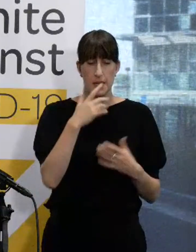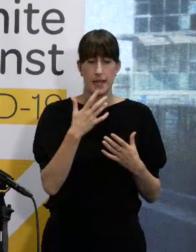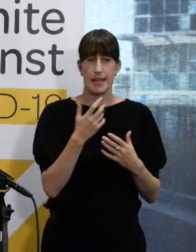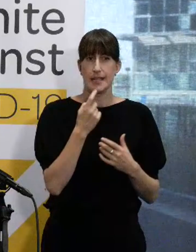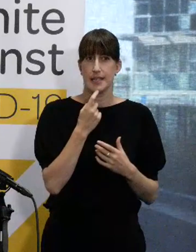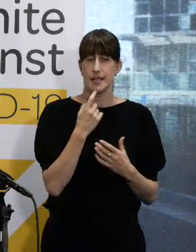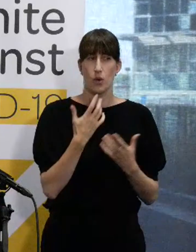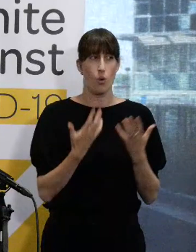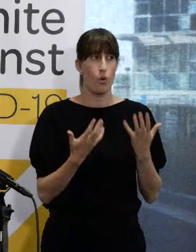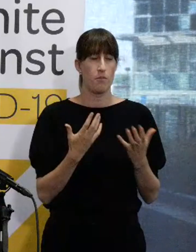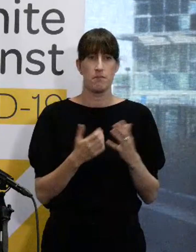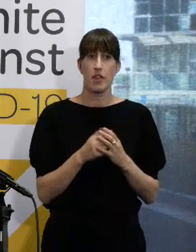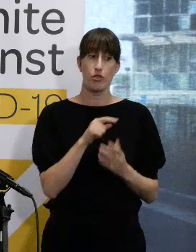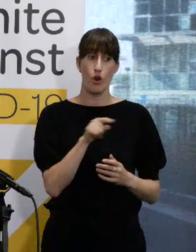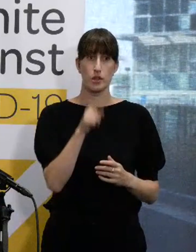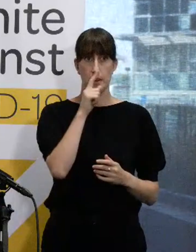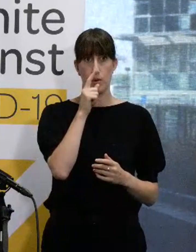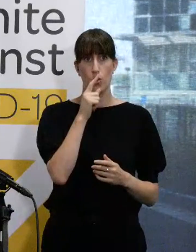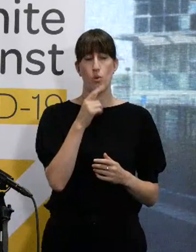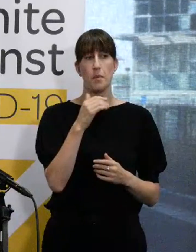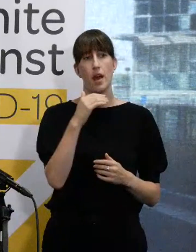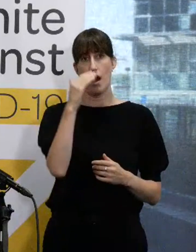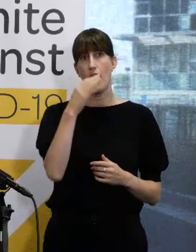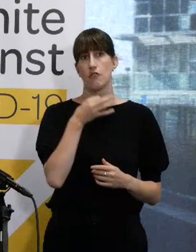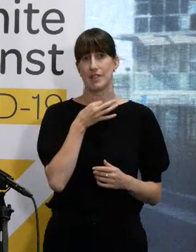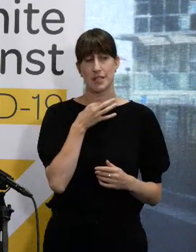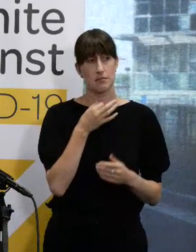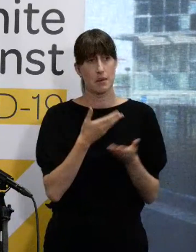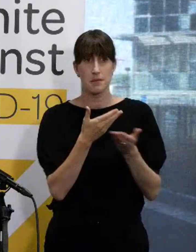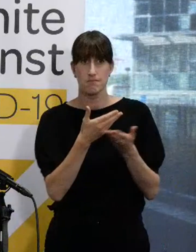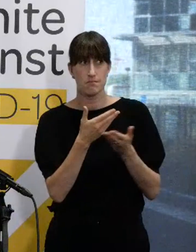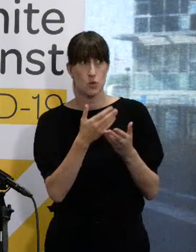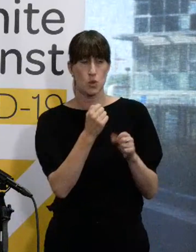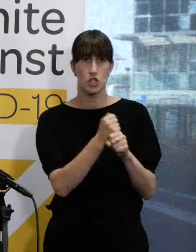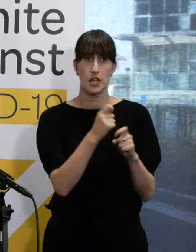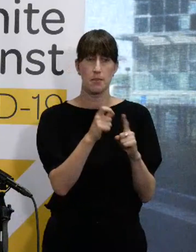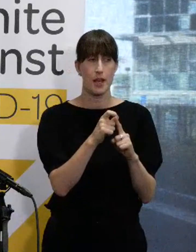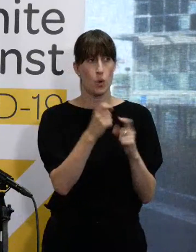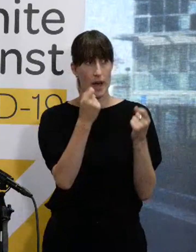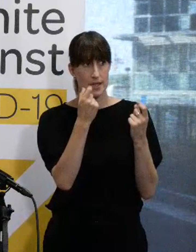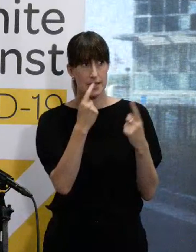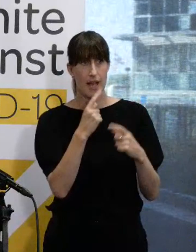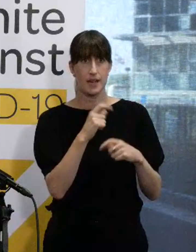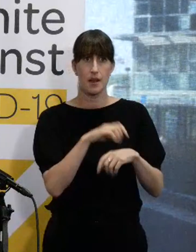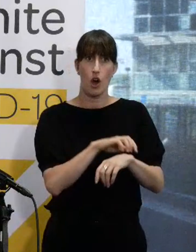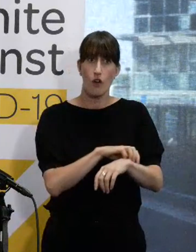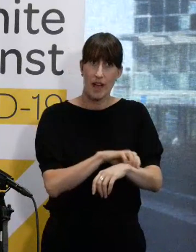I imagine those people would be having a conversation with their GP or someone who understands their allergies to